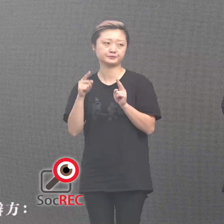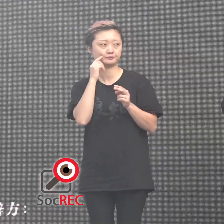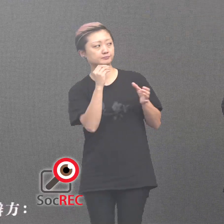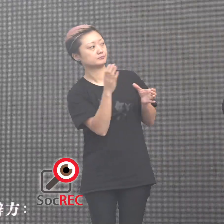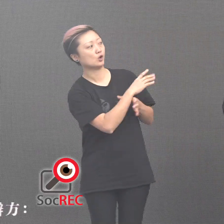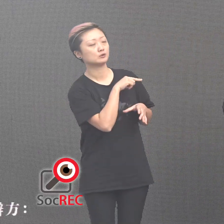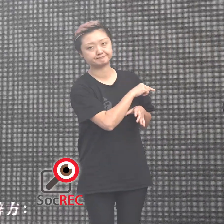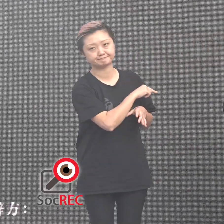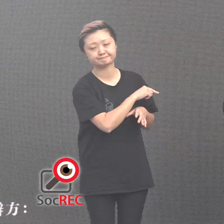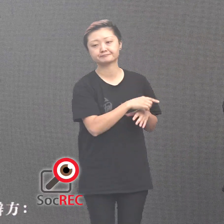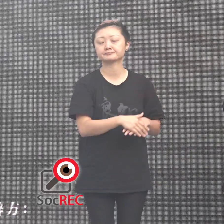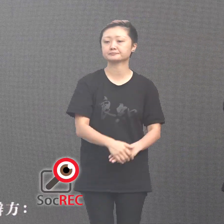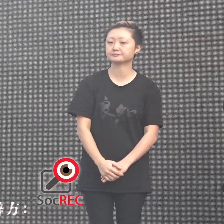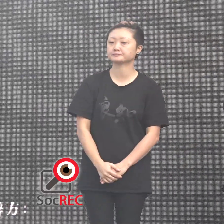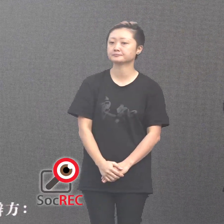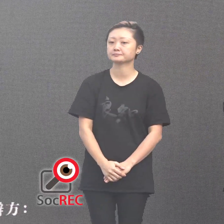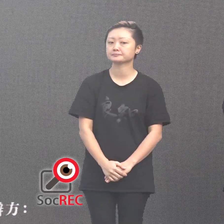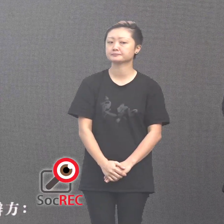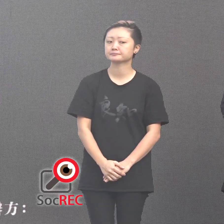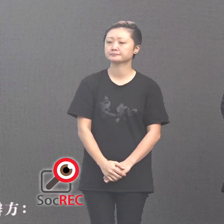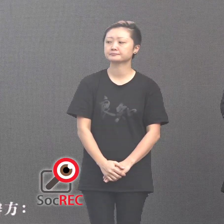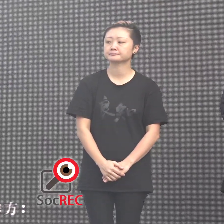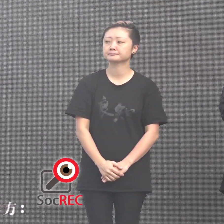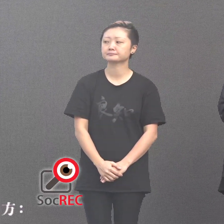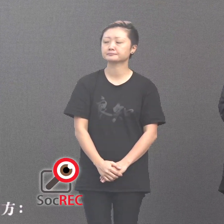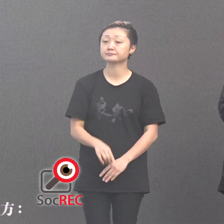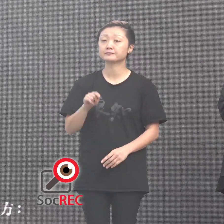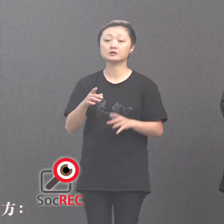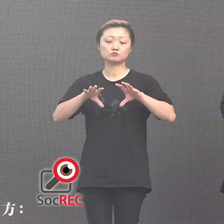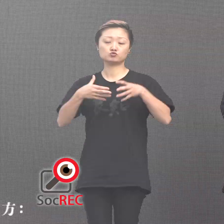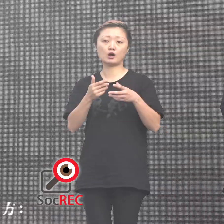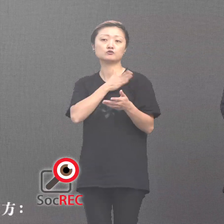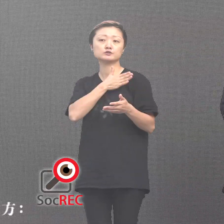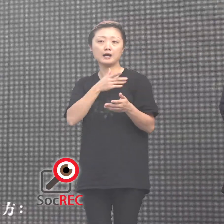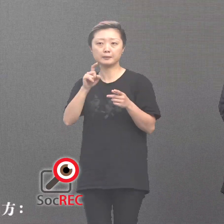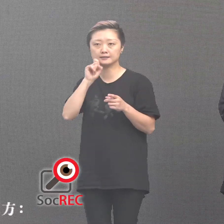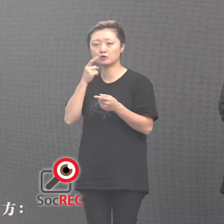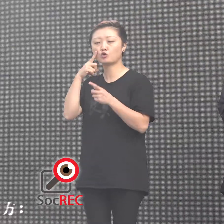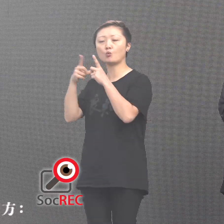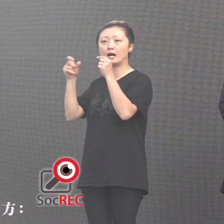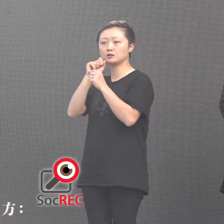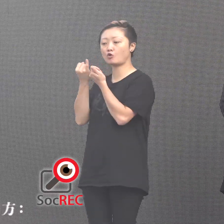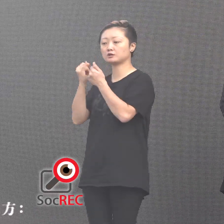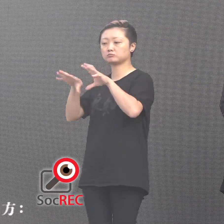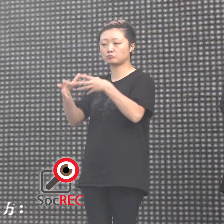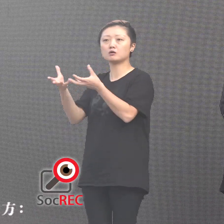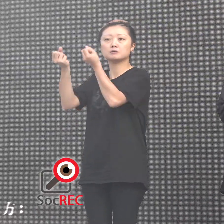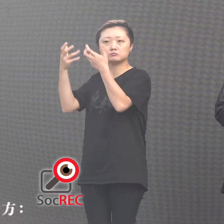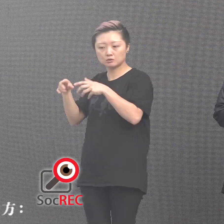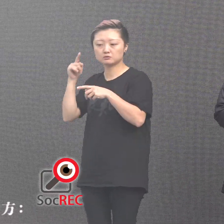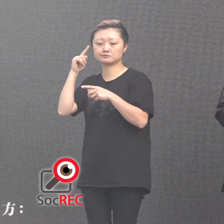initiator of the Hong Kong Students and Graduates in Taiwan Anti-Extradition Law Concern Group. Please